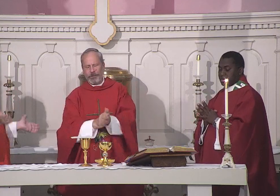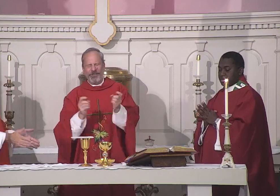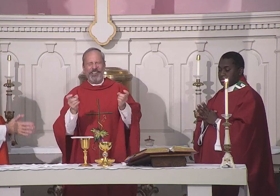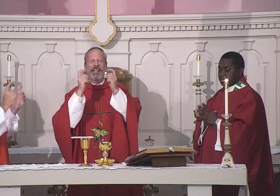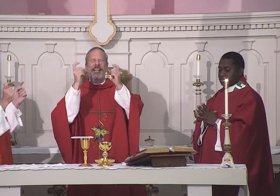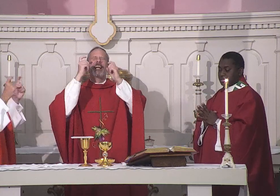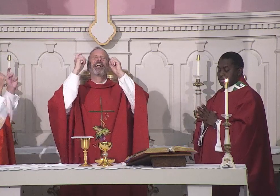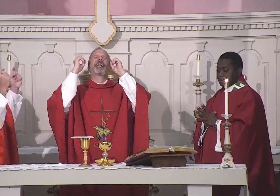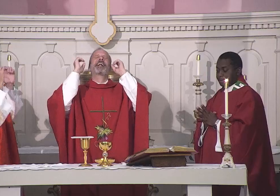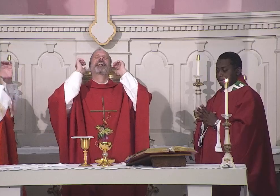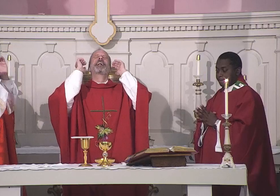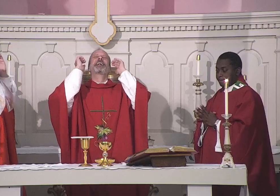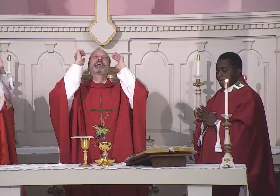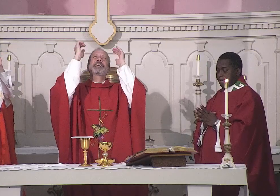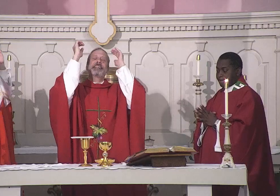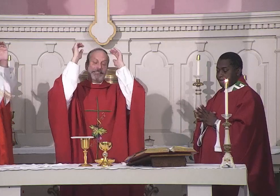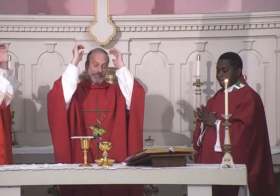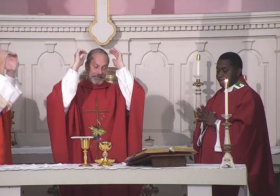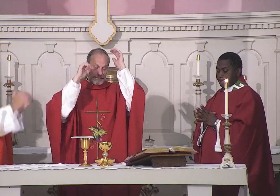highest.